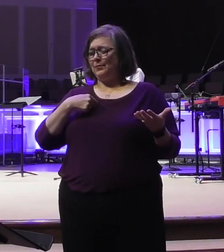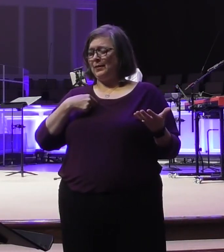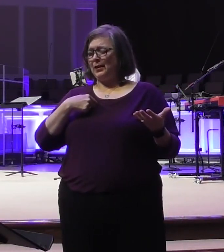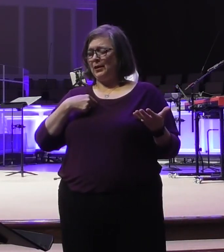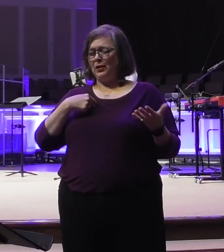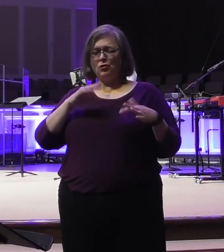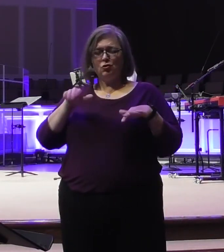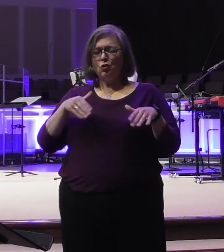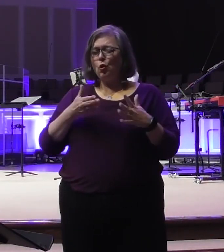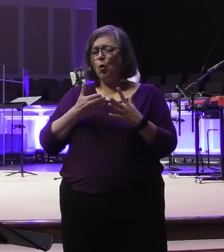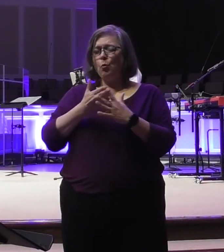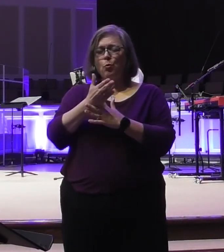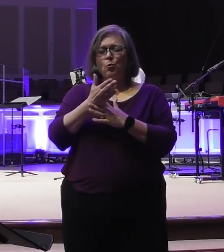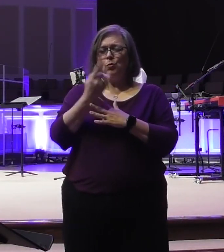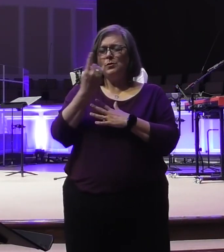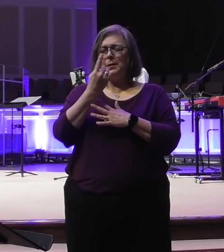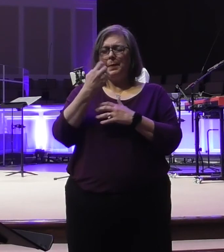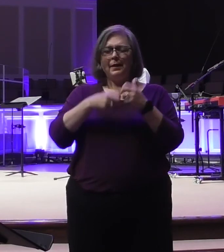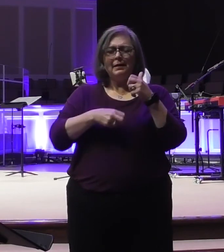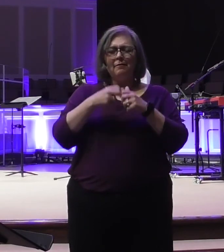is to walk through something hard.